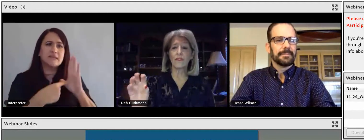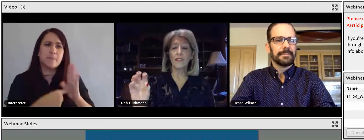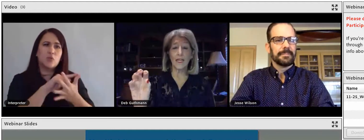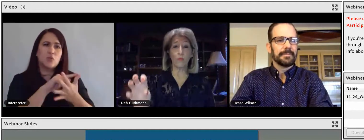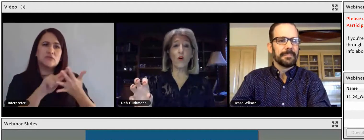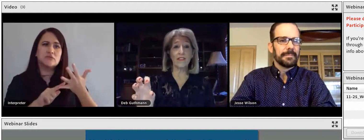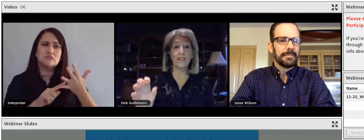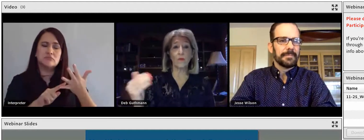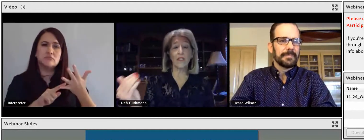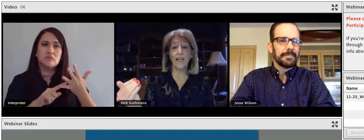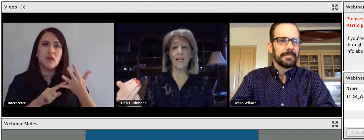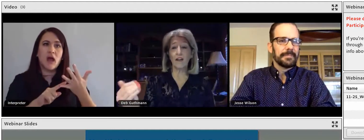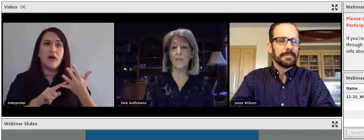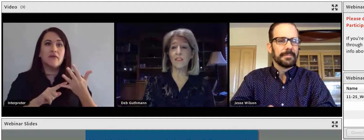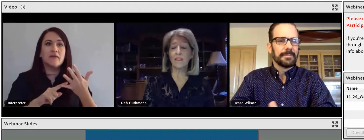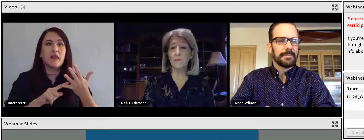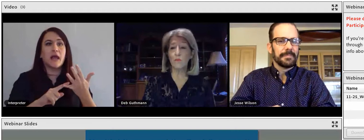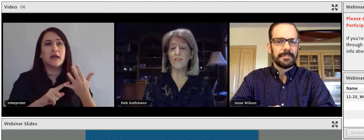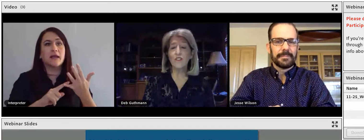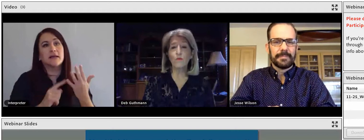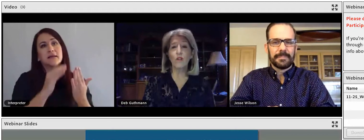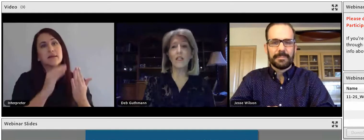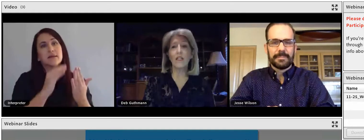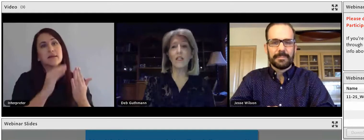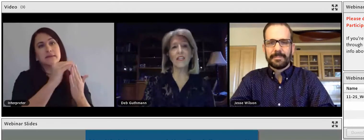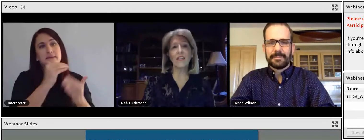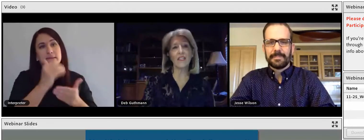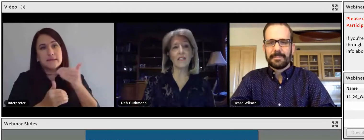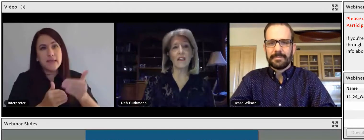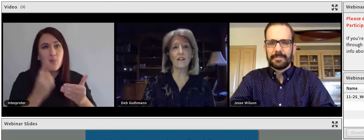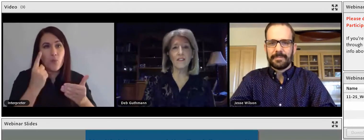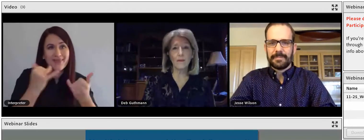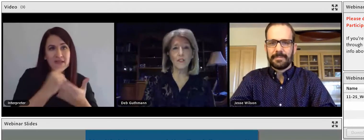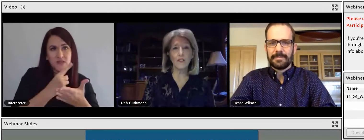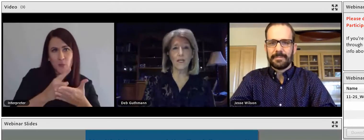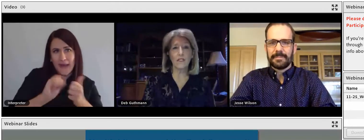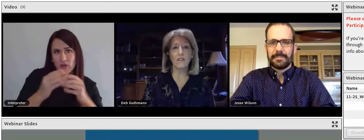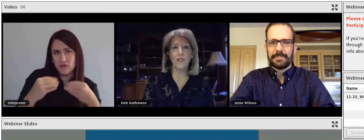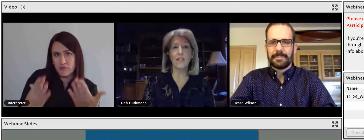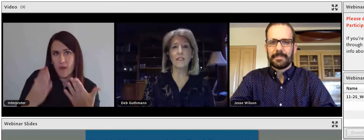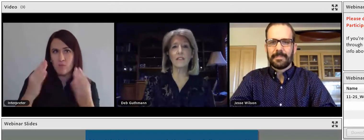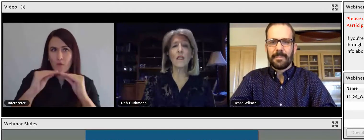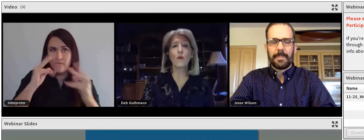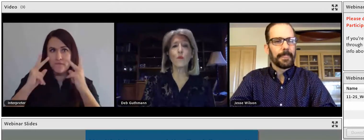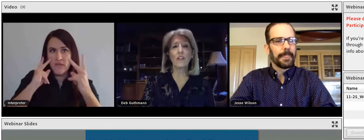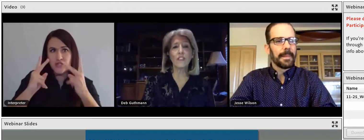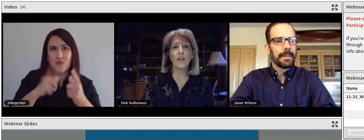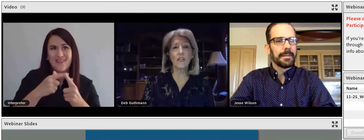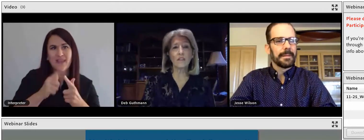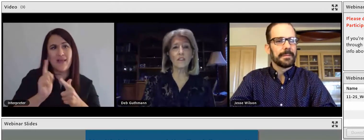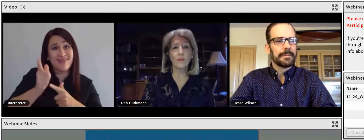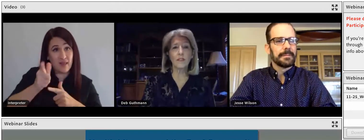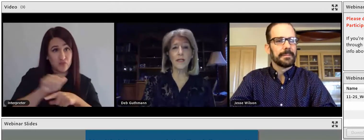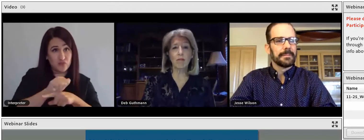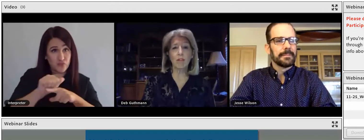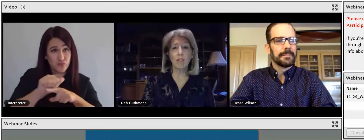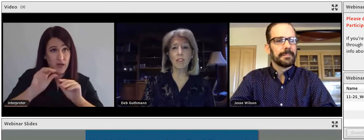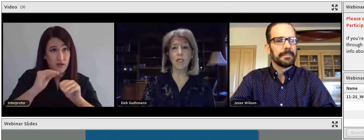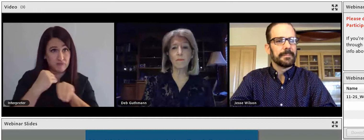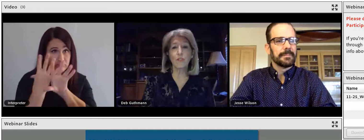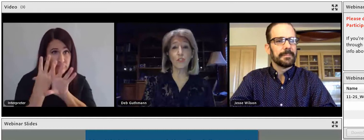of step 1 this week and how to make things more visual. And then in our subsequent trainings, we're going to talk a little